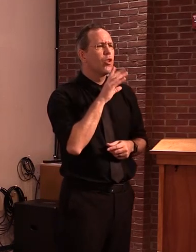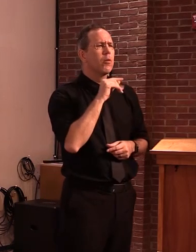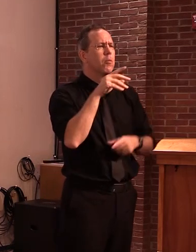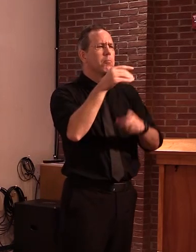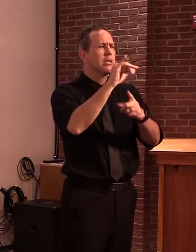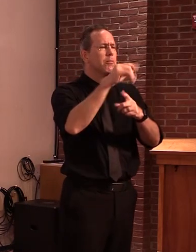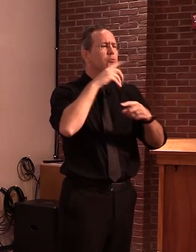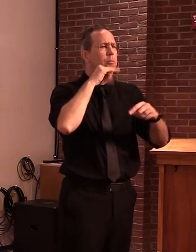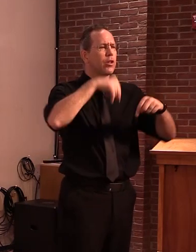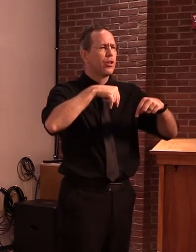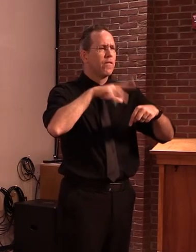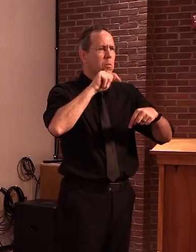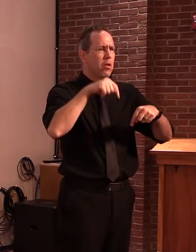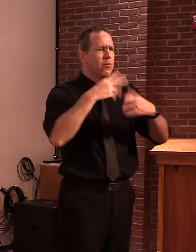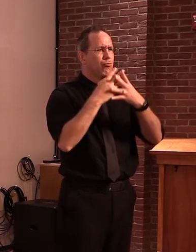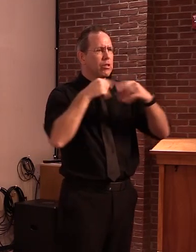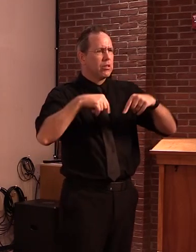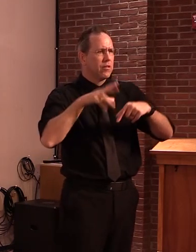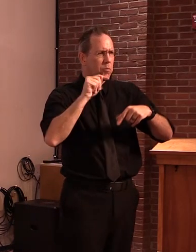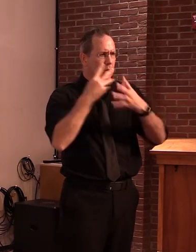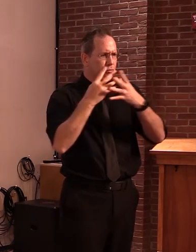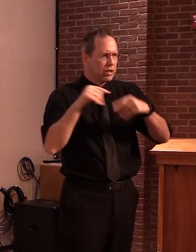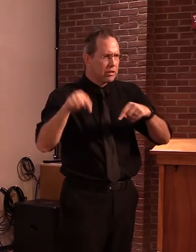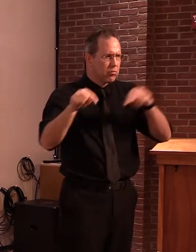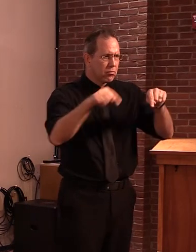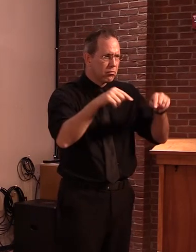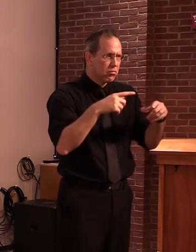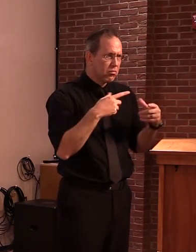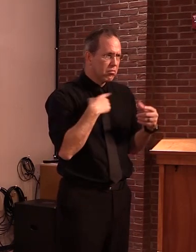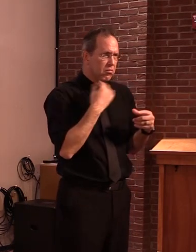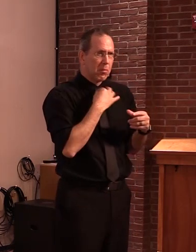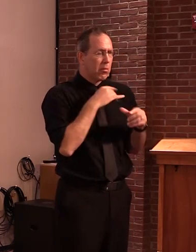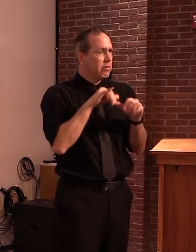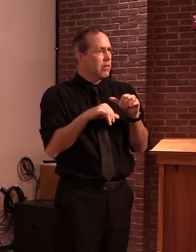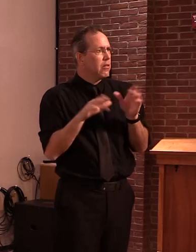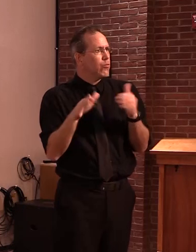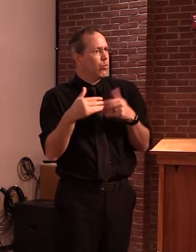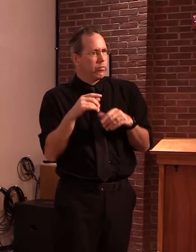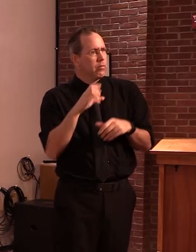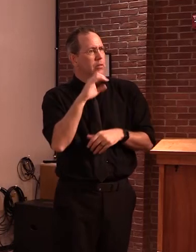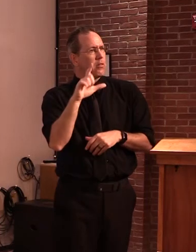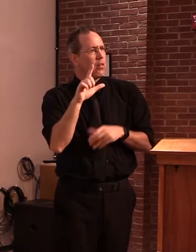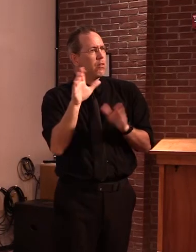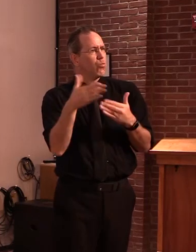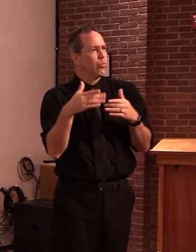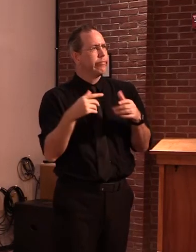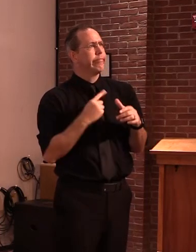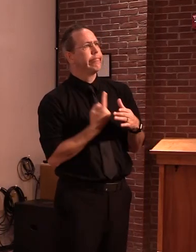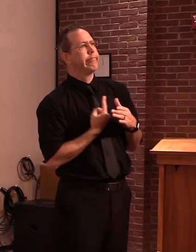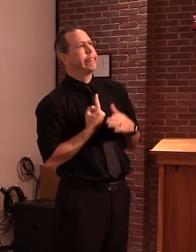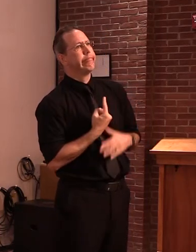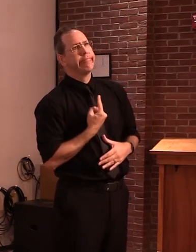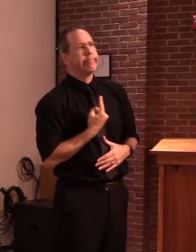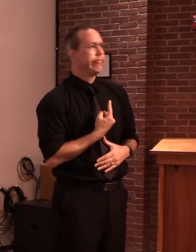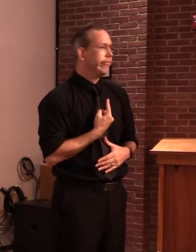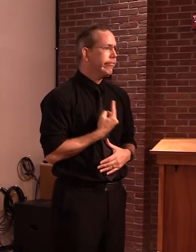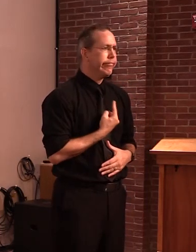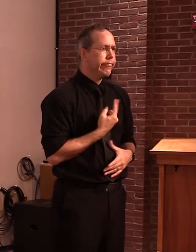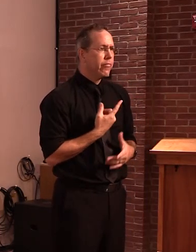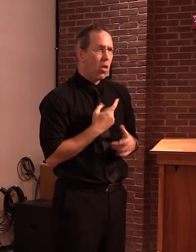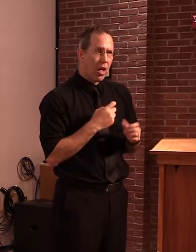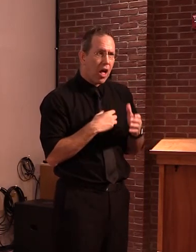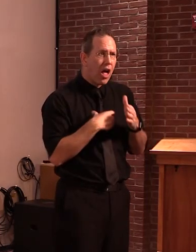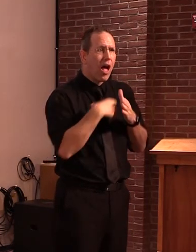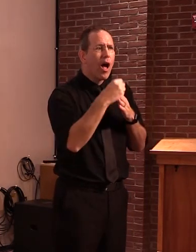prisons are contained in their cells all day, or are they allowed to kind of mingle within their pods or within